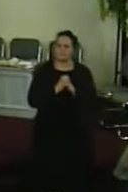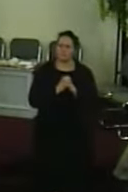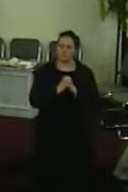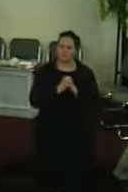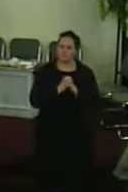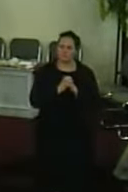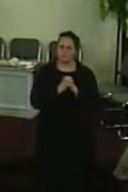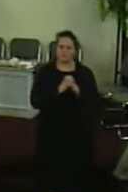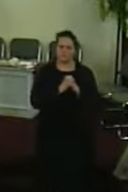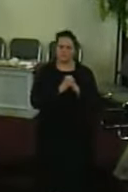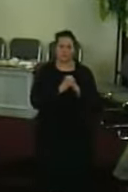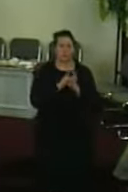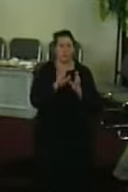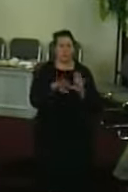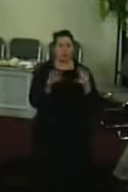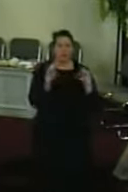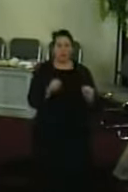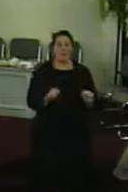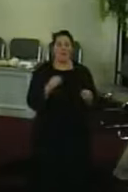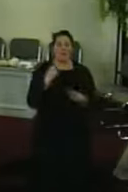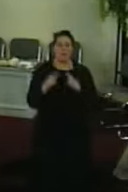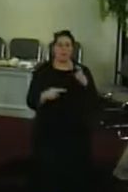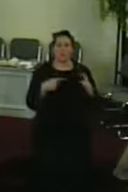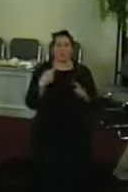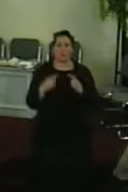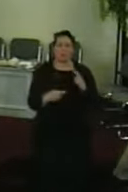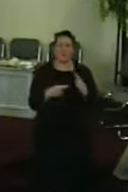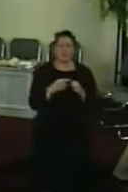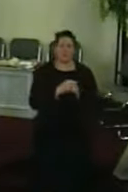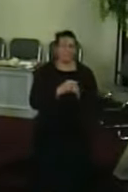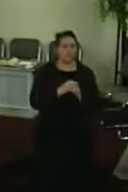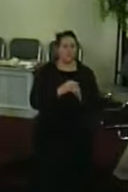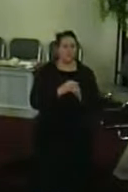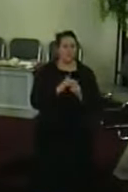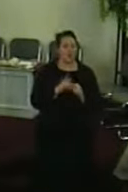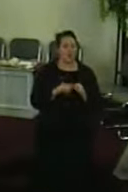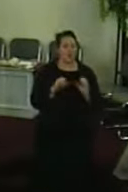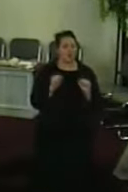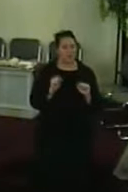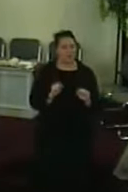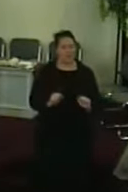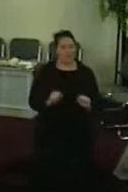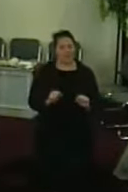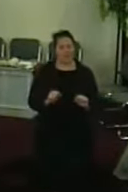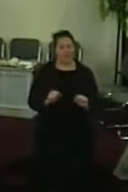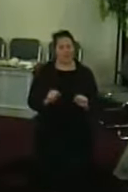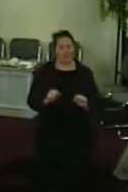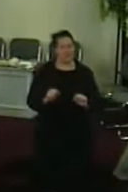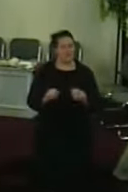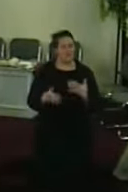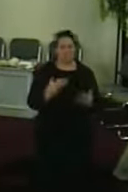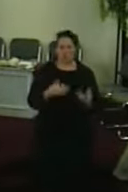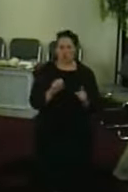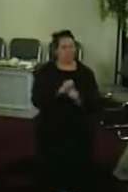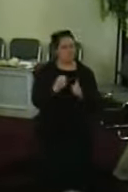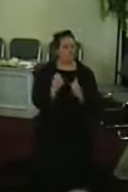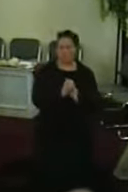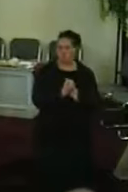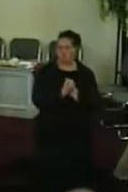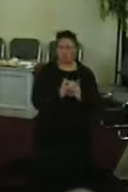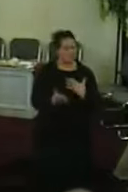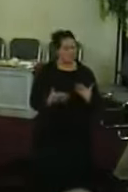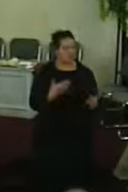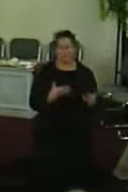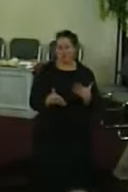You can rejoice. You can go through every storm of life rejoicing with